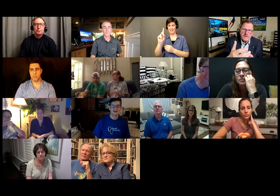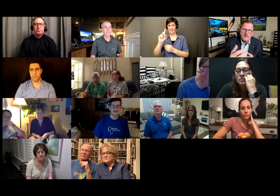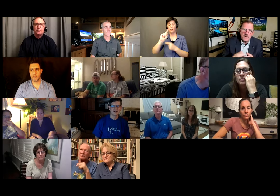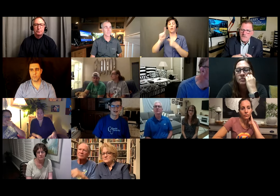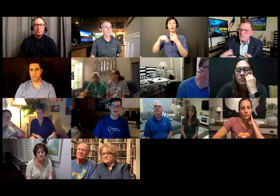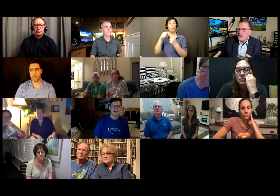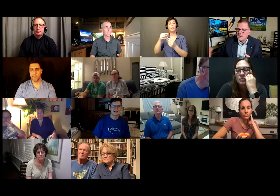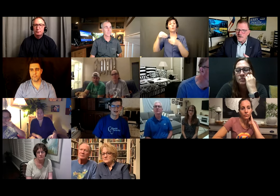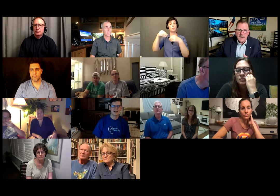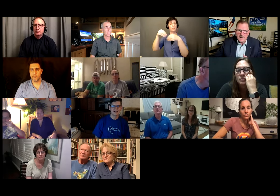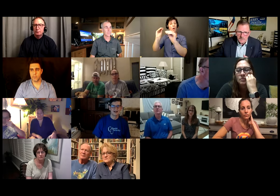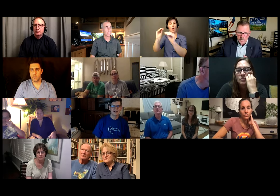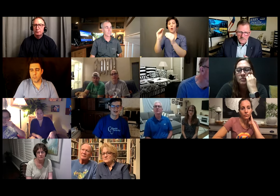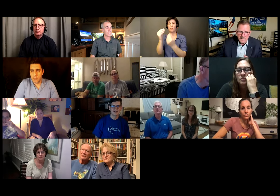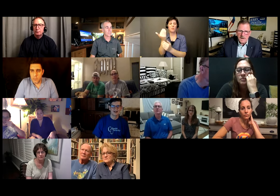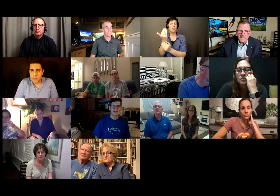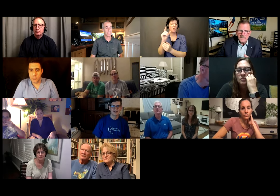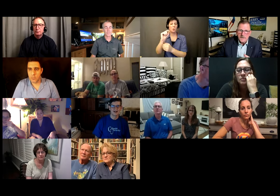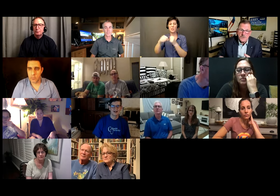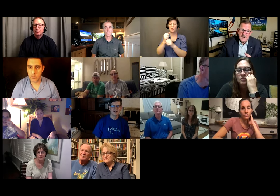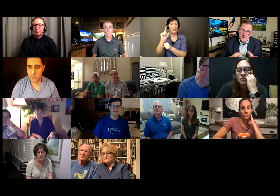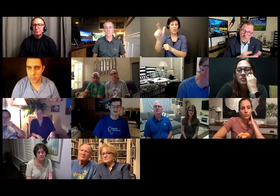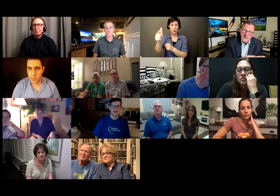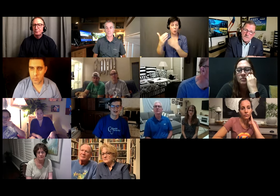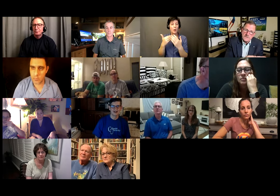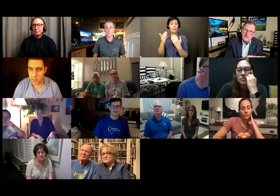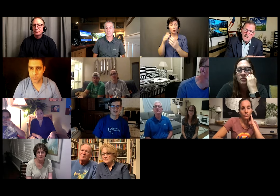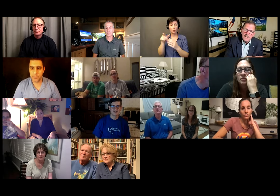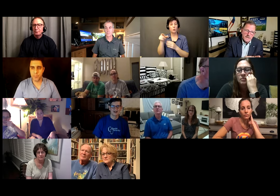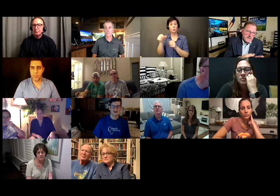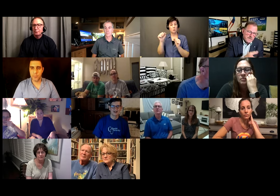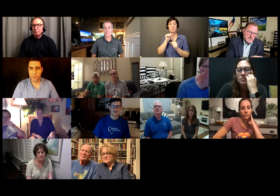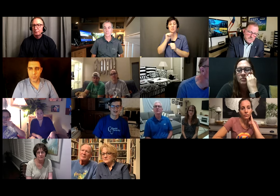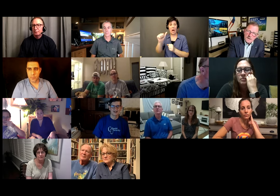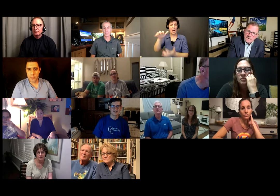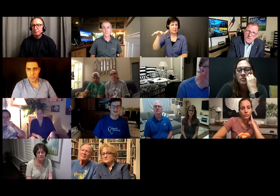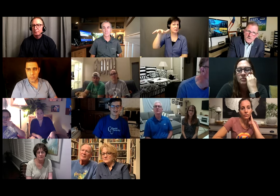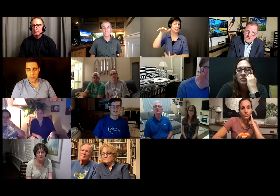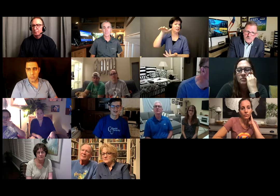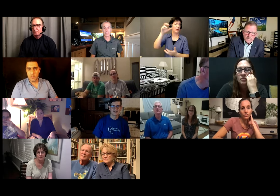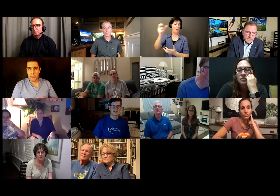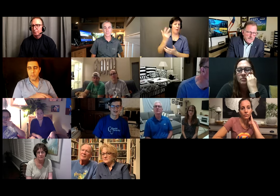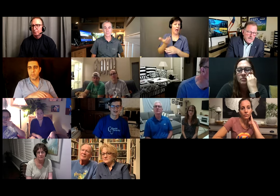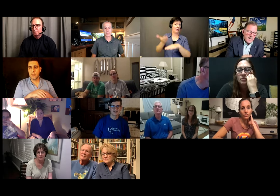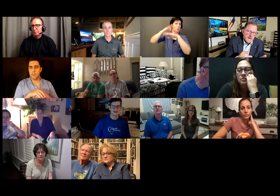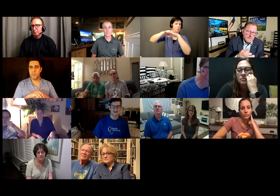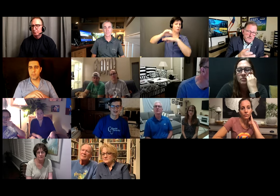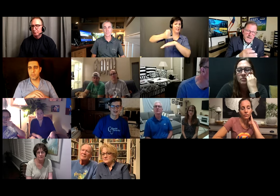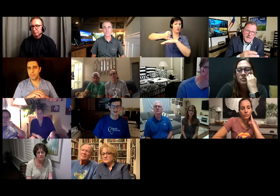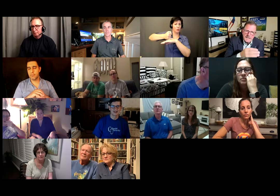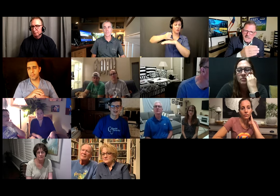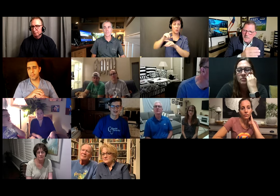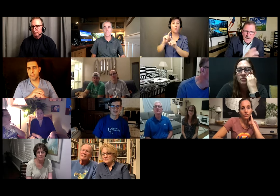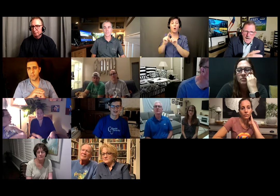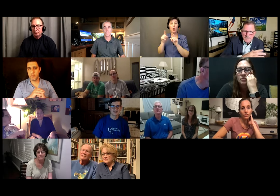out of it if you had bought a regular house somewhere else in town. But you get to own the house. You get the interest, mortgage interest from it. You